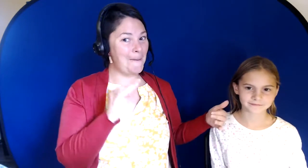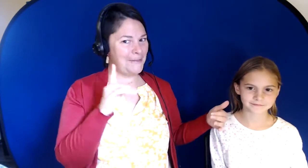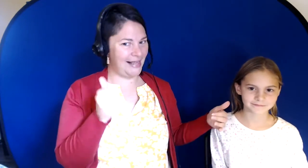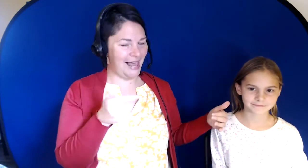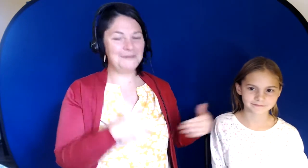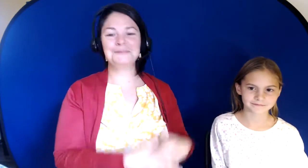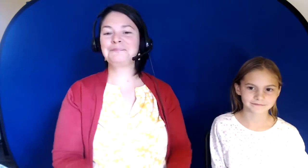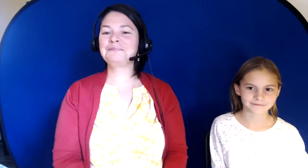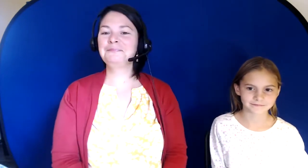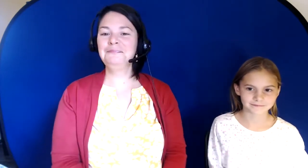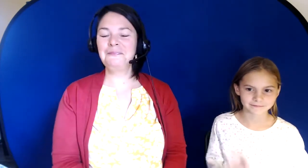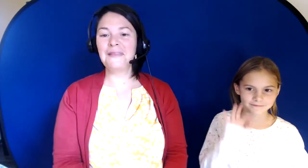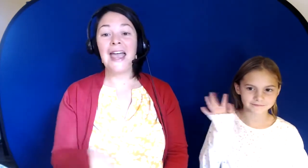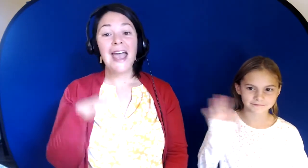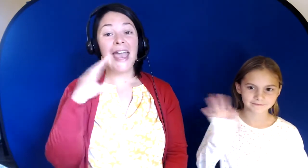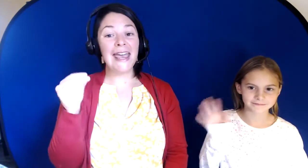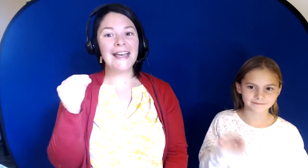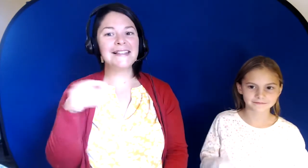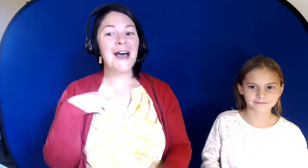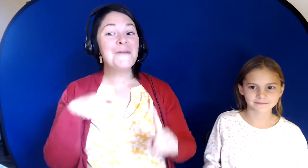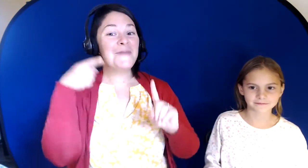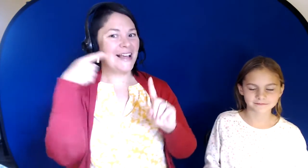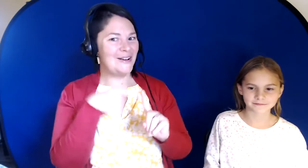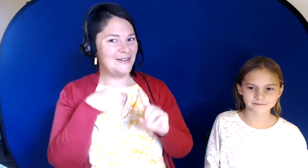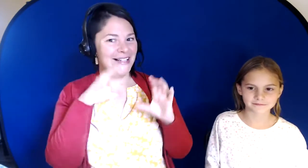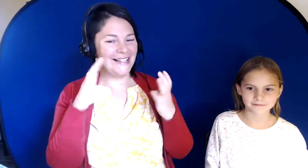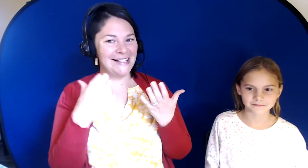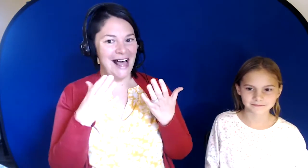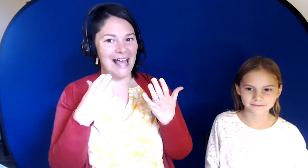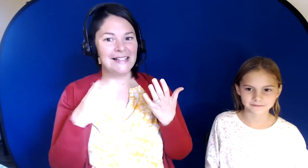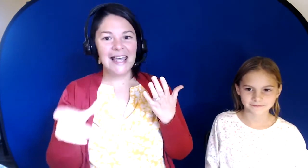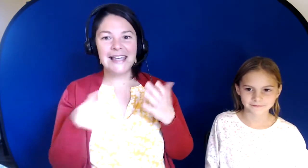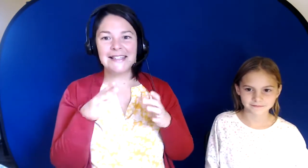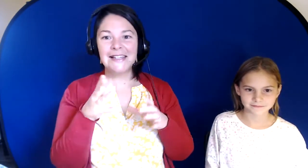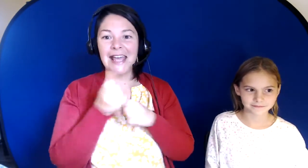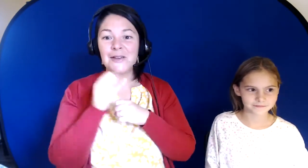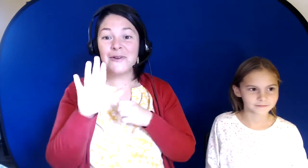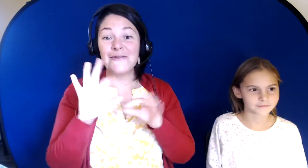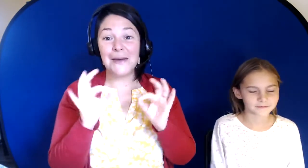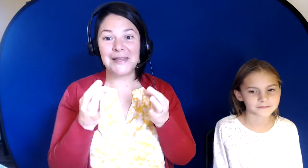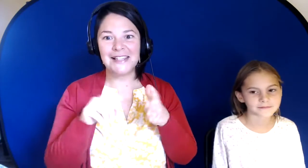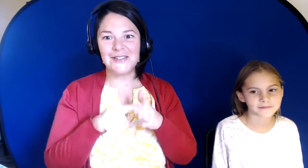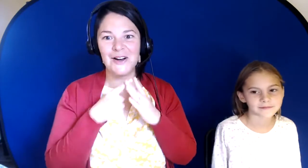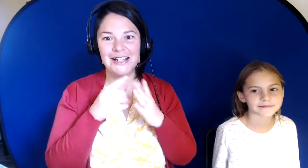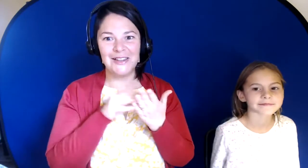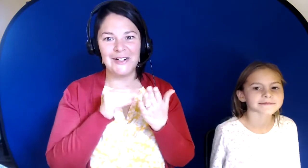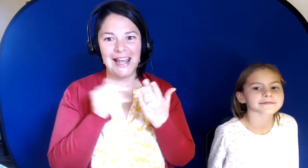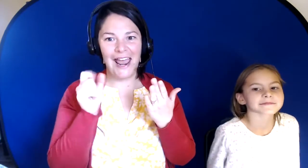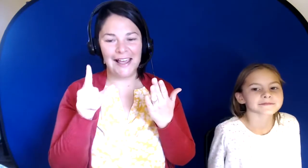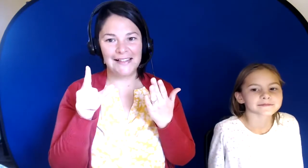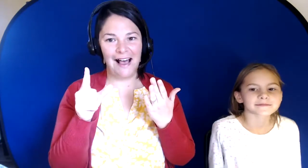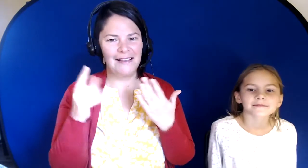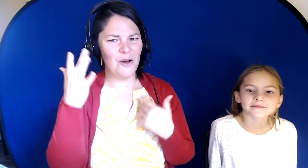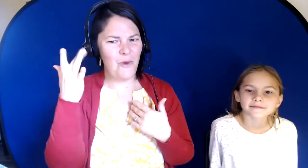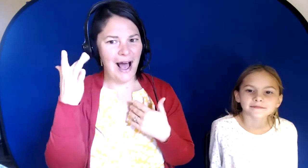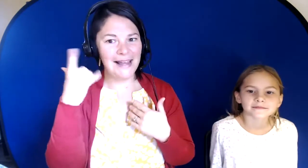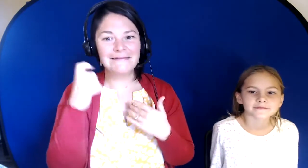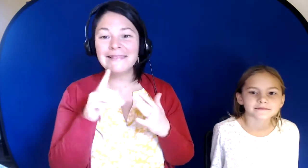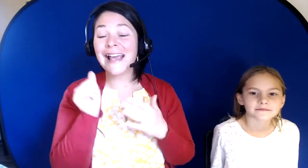Mila. And my goal in this class is to get your family started learning ASL. Why? ASL